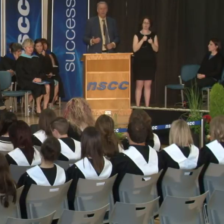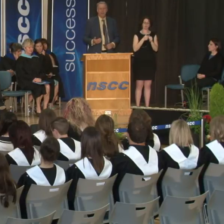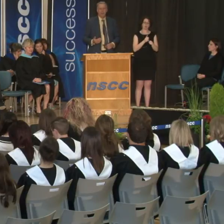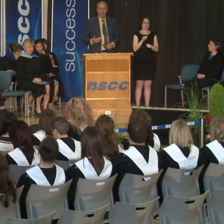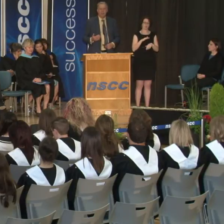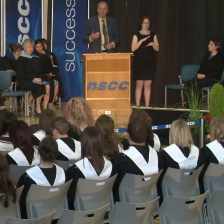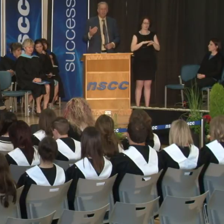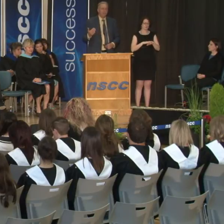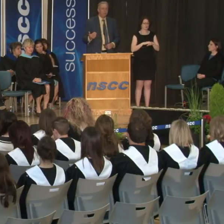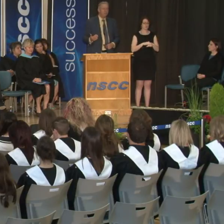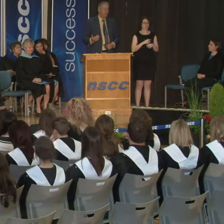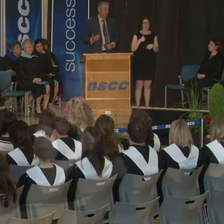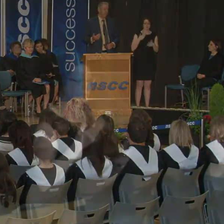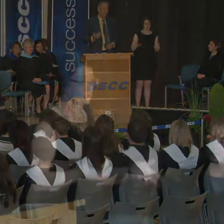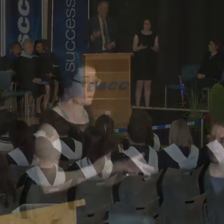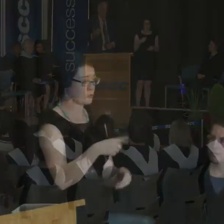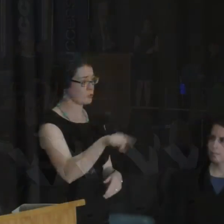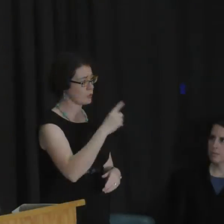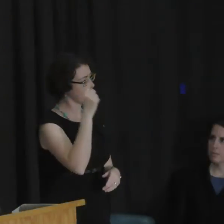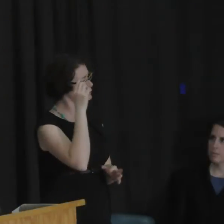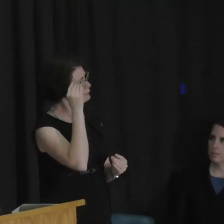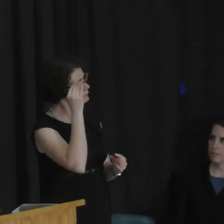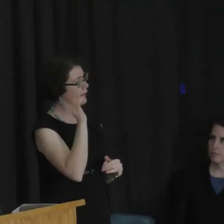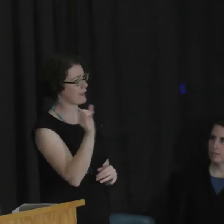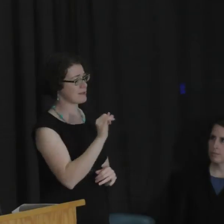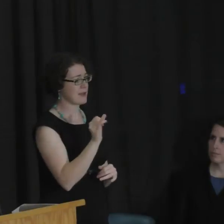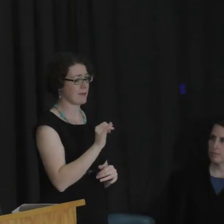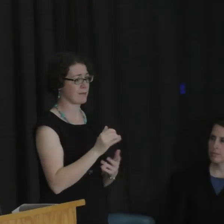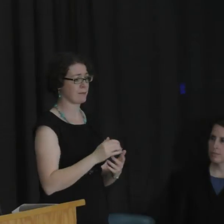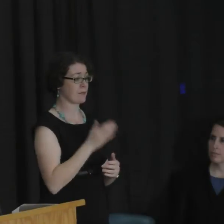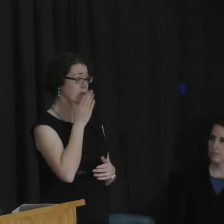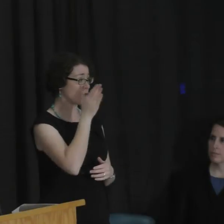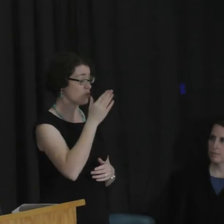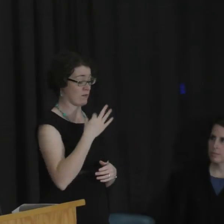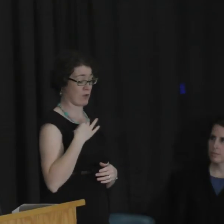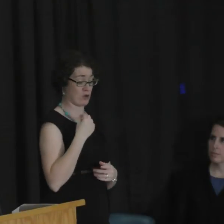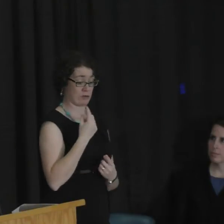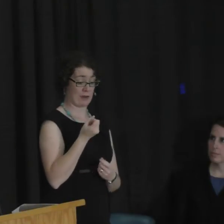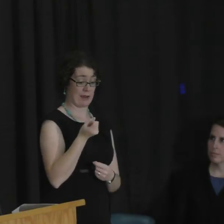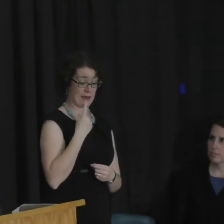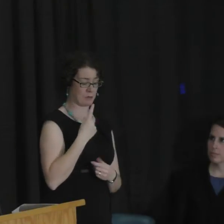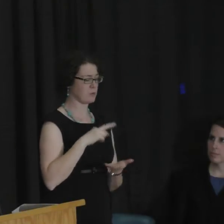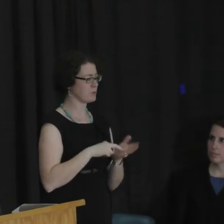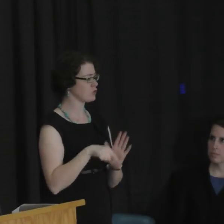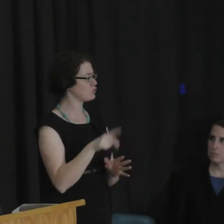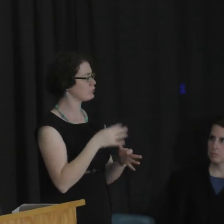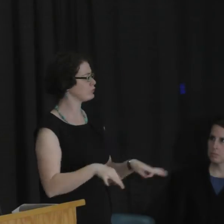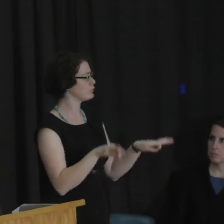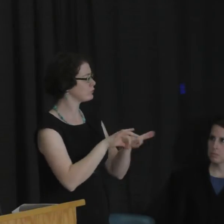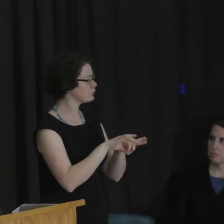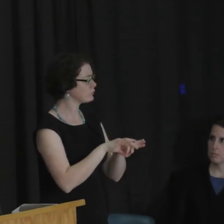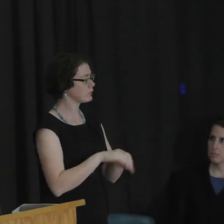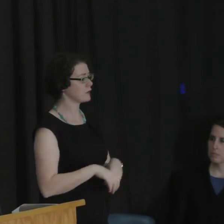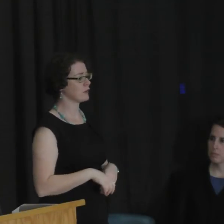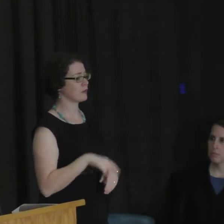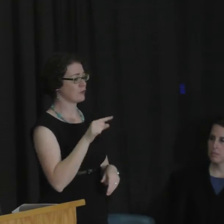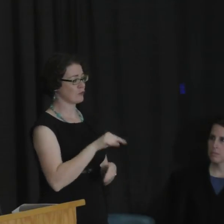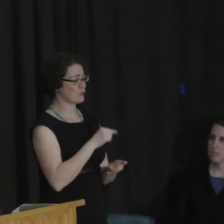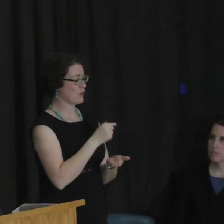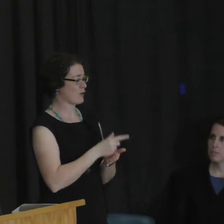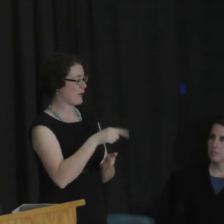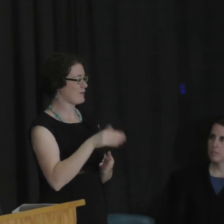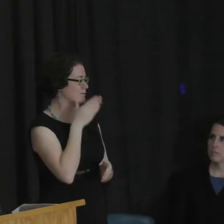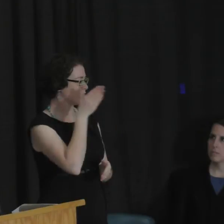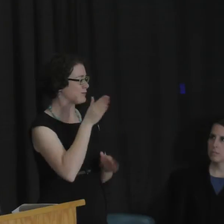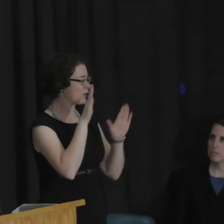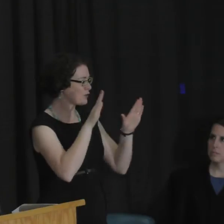and I would encourage you to think about that too in your futures. I know that you graduates have wonderful careers ahead,